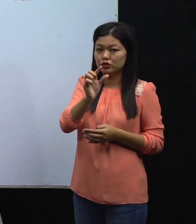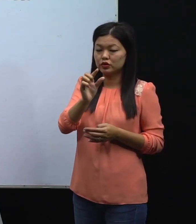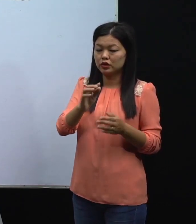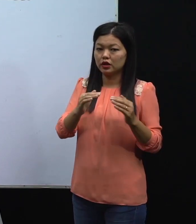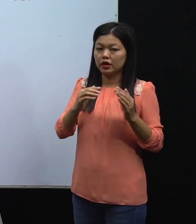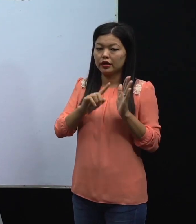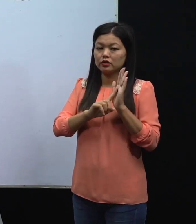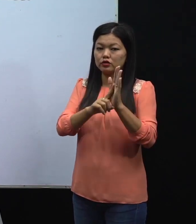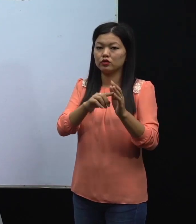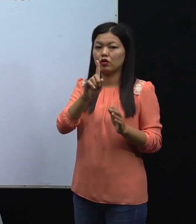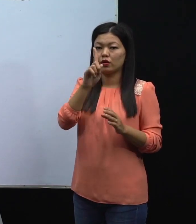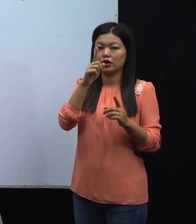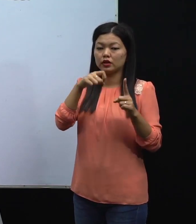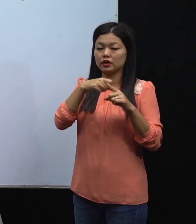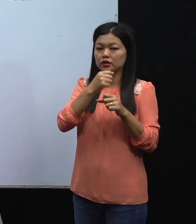12 atom.